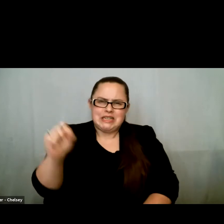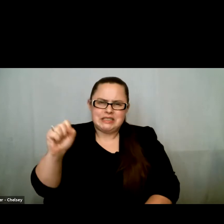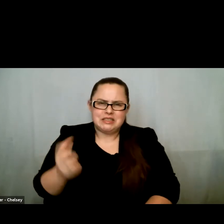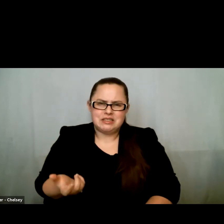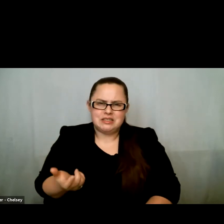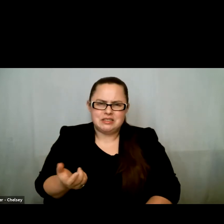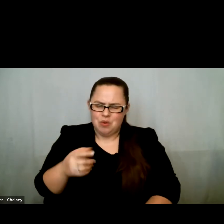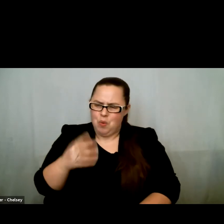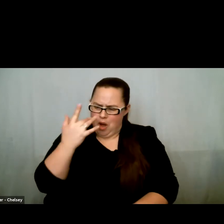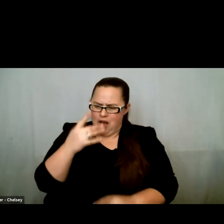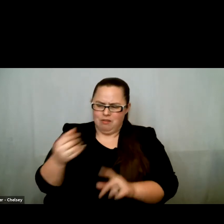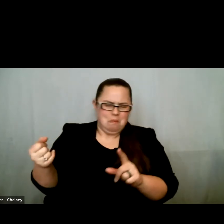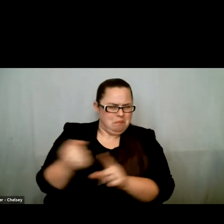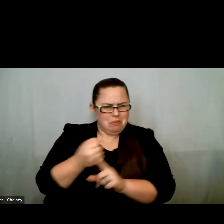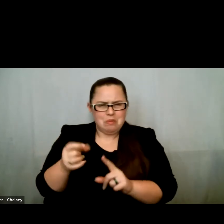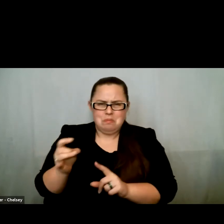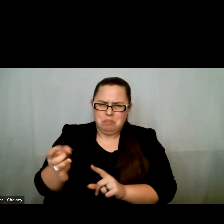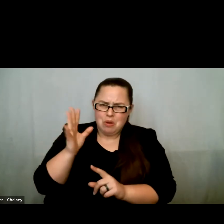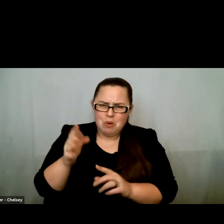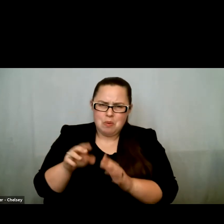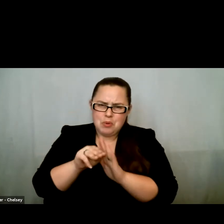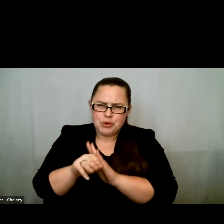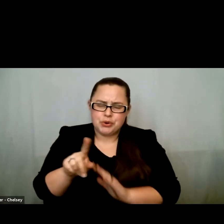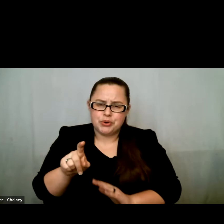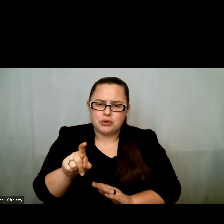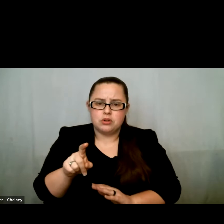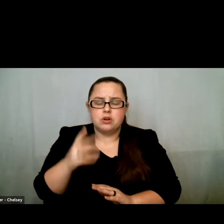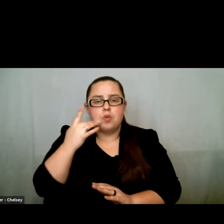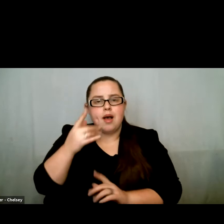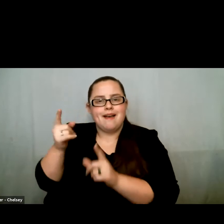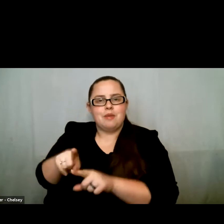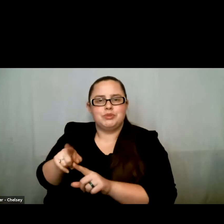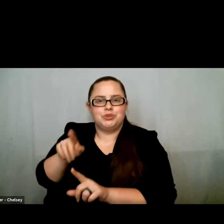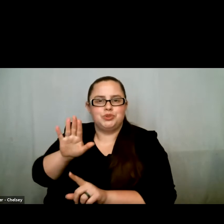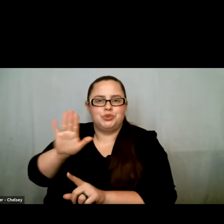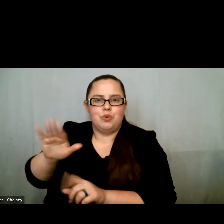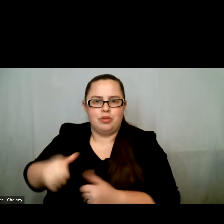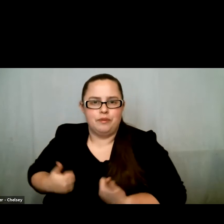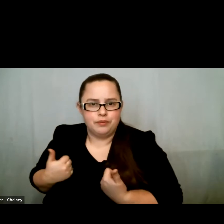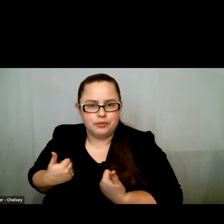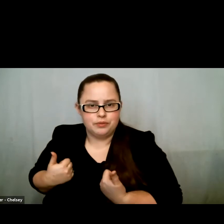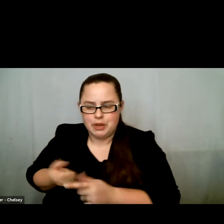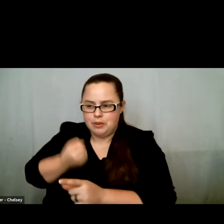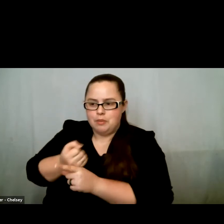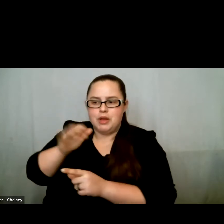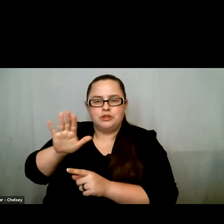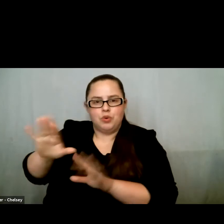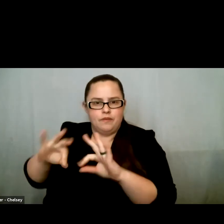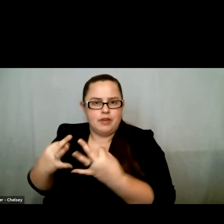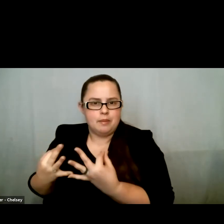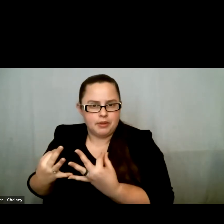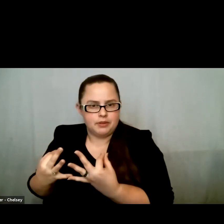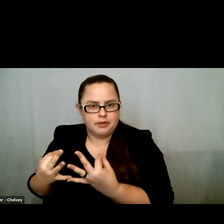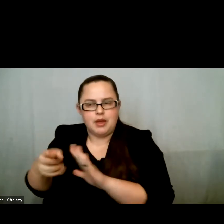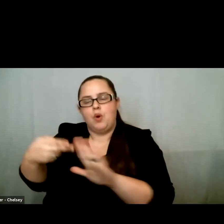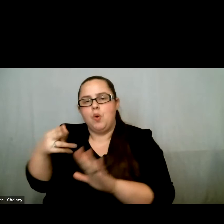brutal murder? Because it happens to you. It happens to somebody in your family. It's a brutal murder.